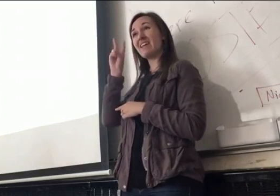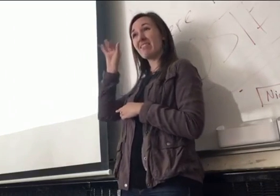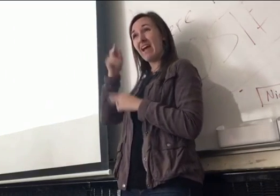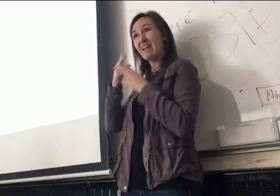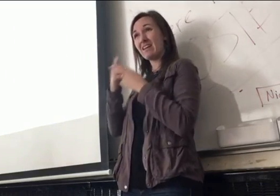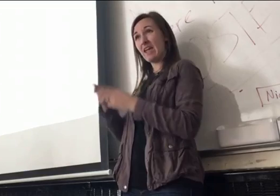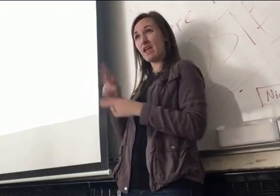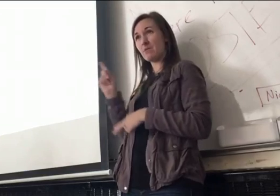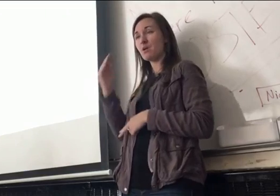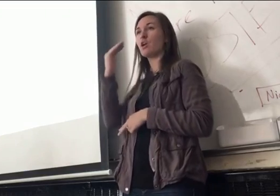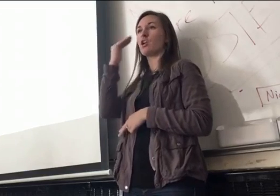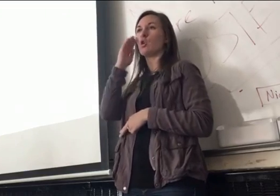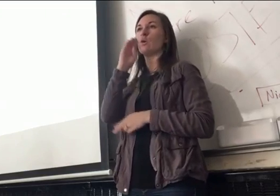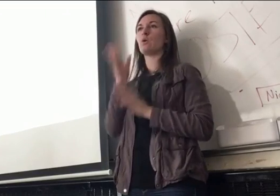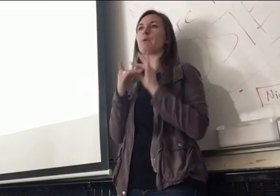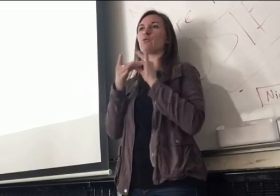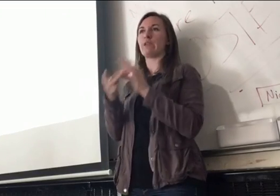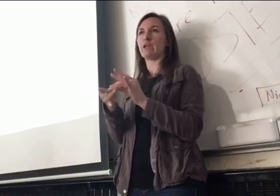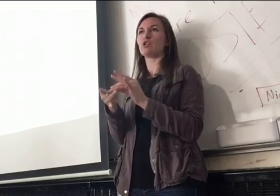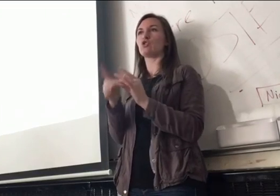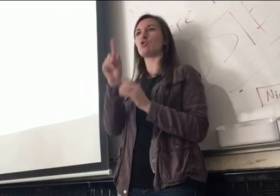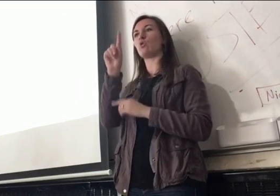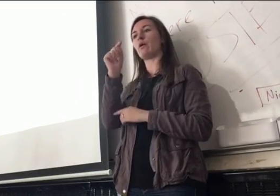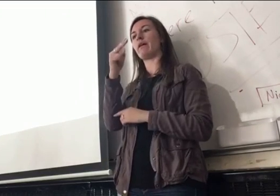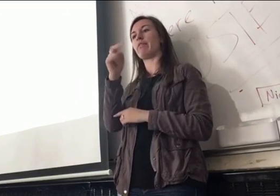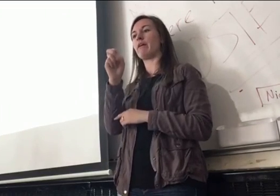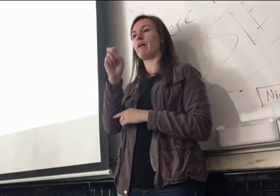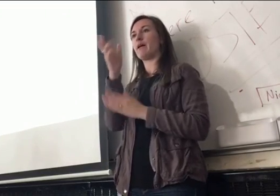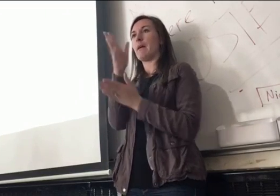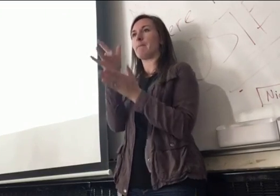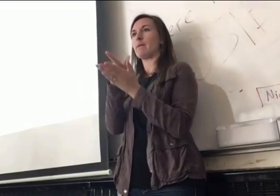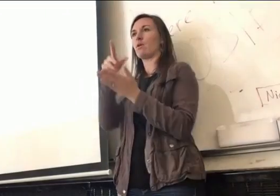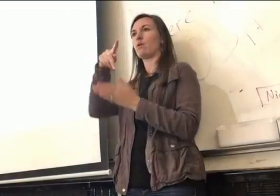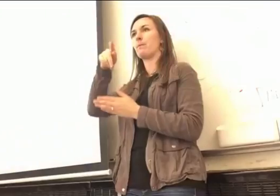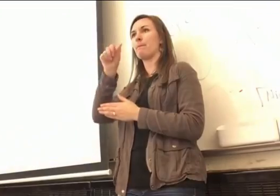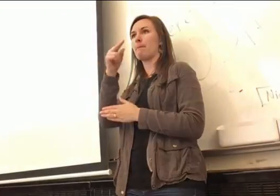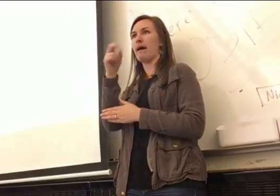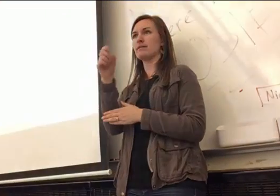reference. Now, a couple more things before we get to the American Revolution.